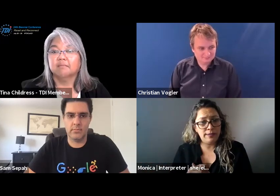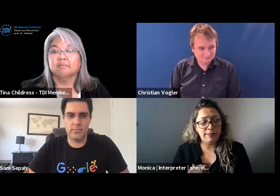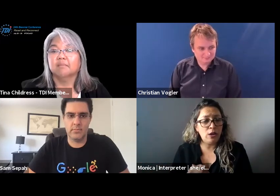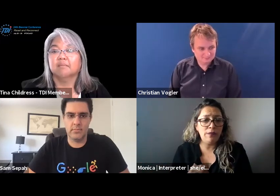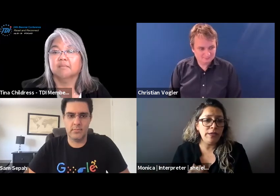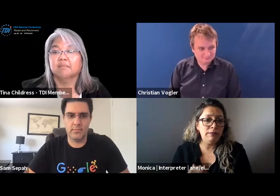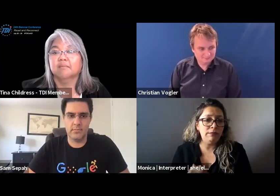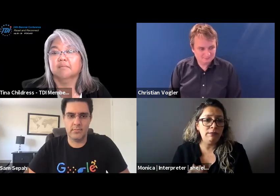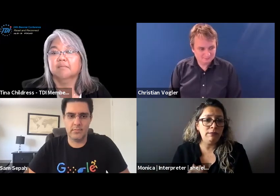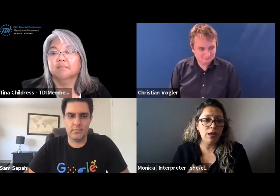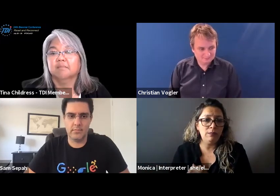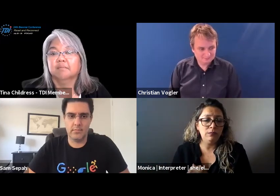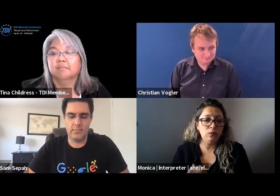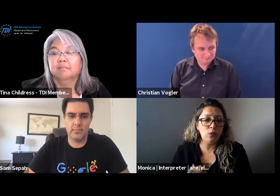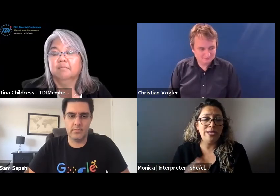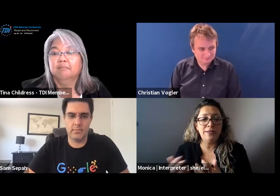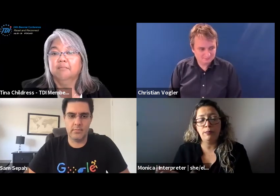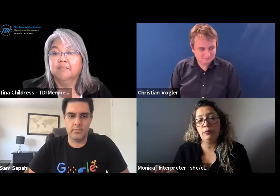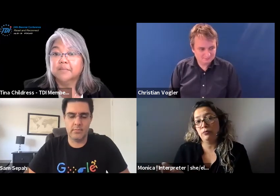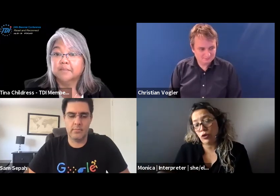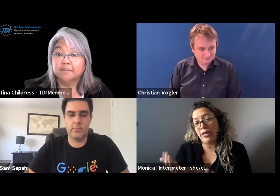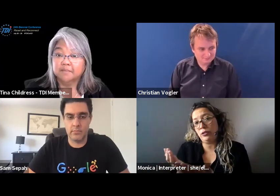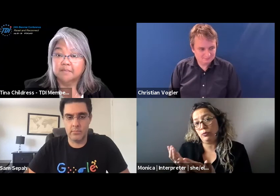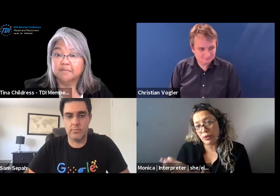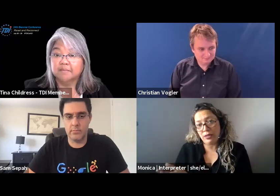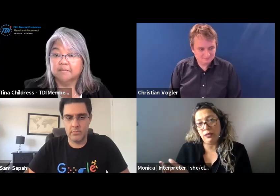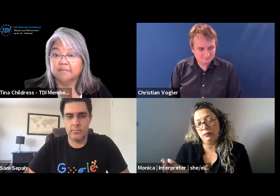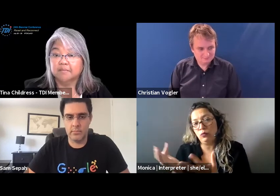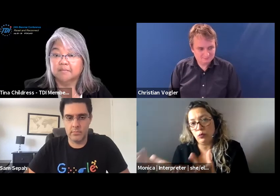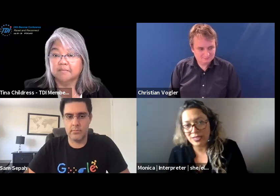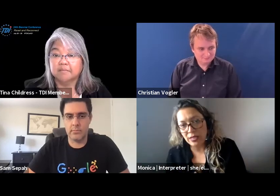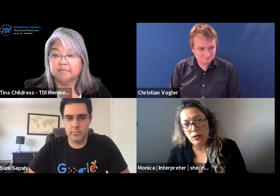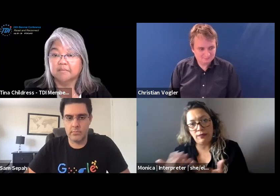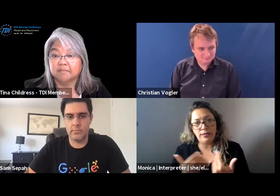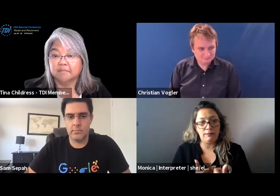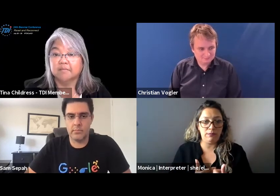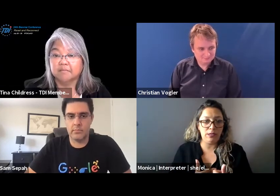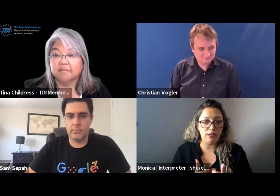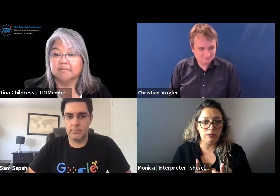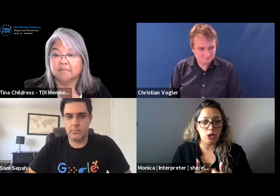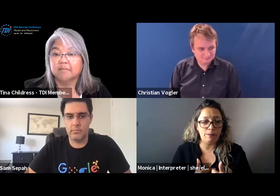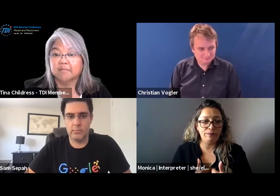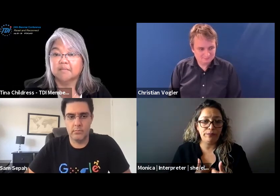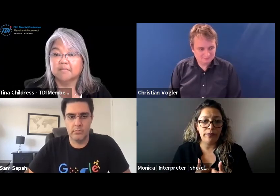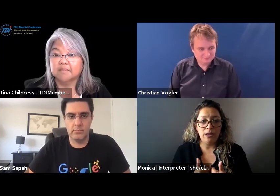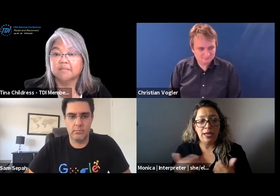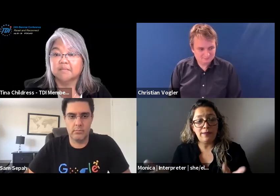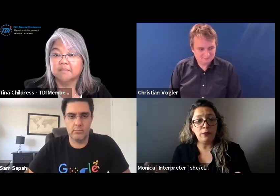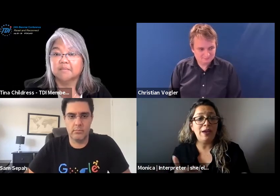And often we end up trying to bring what we see in the office to home. And if you have